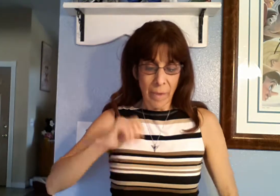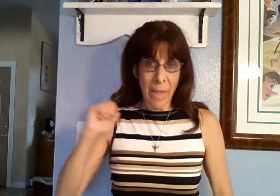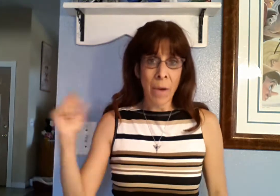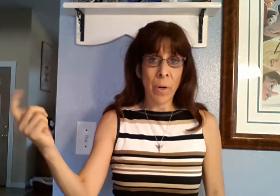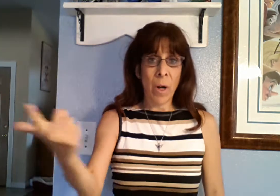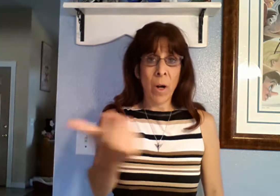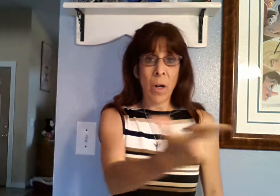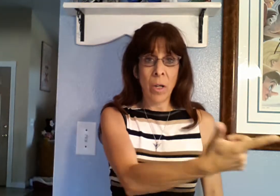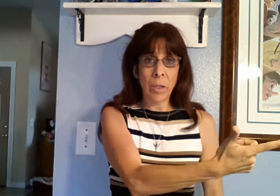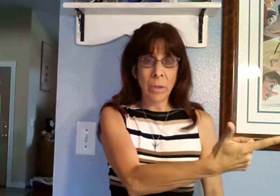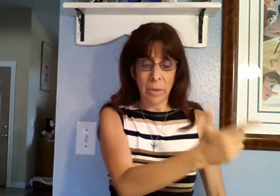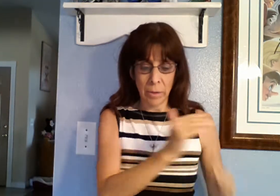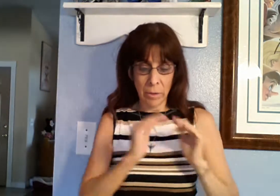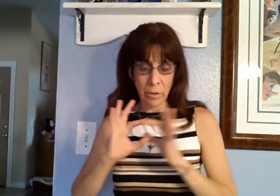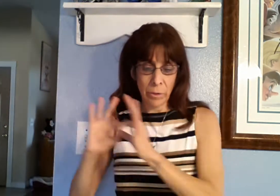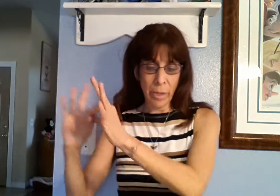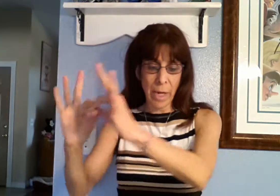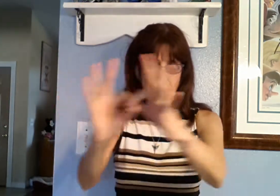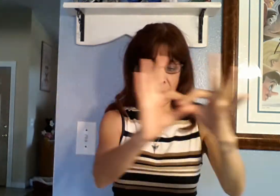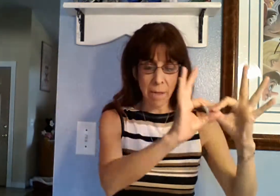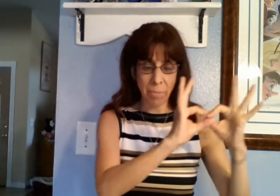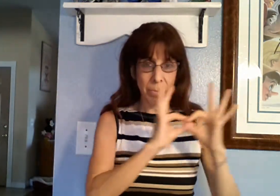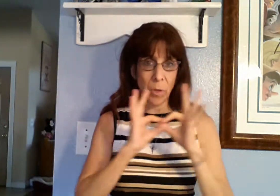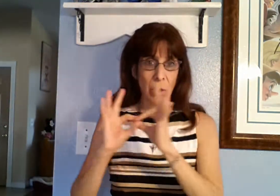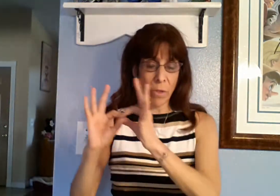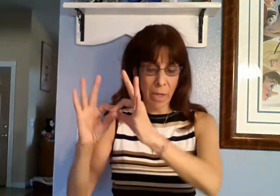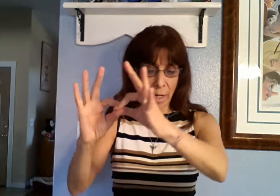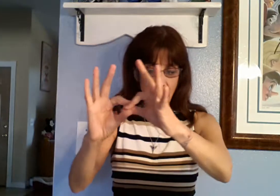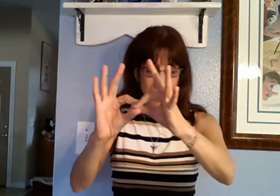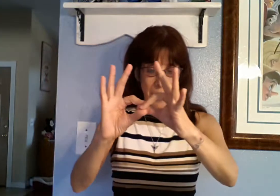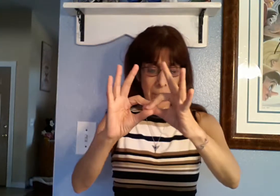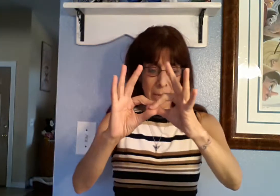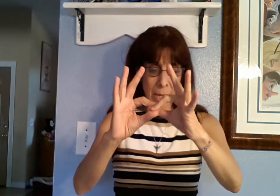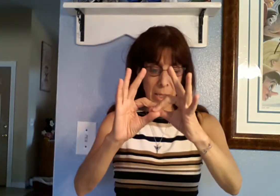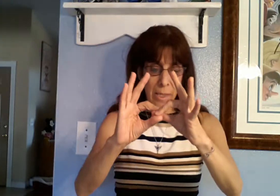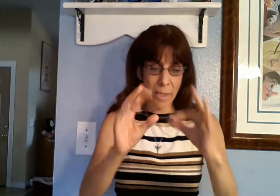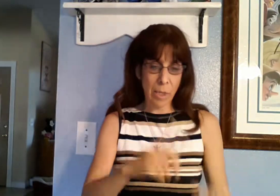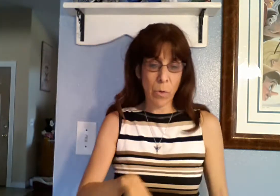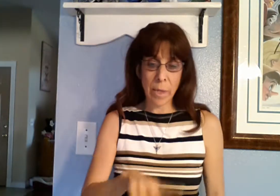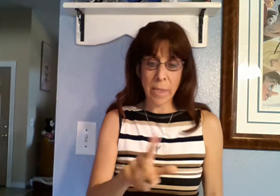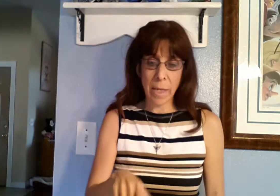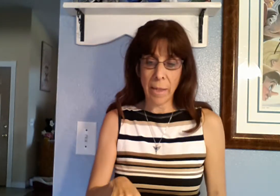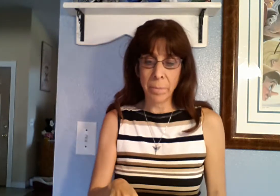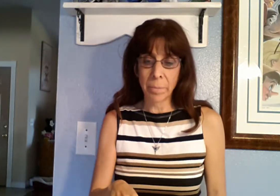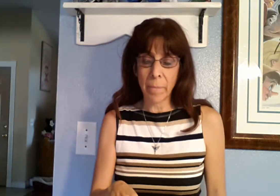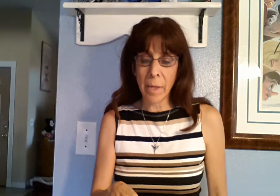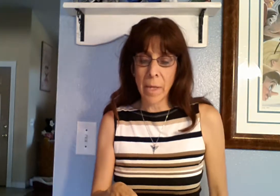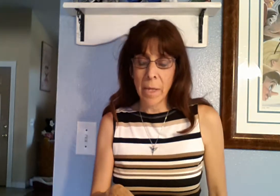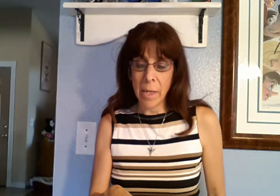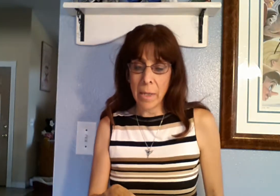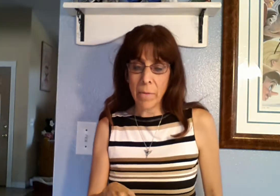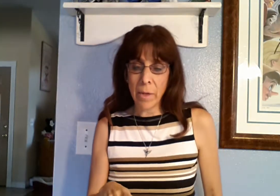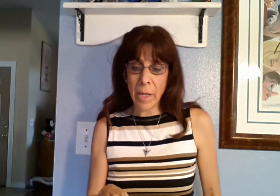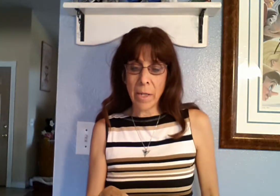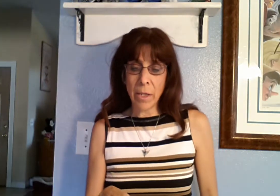that we're all created, all united. And then it's the chorus again. And the very end